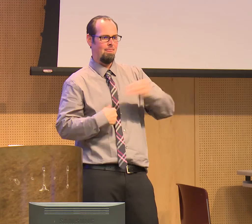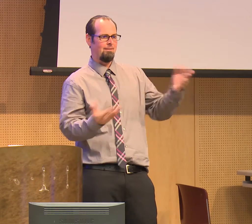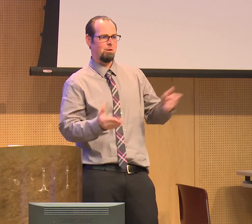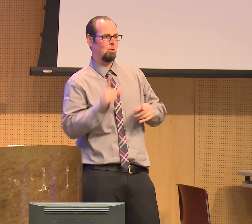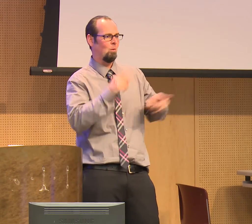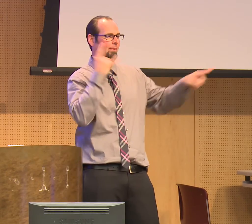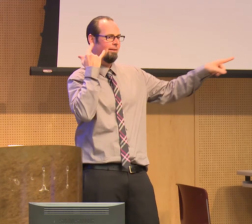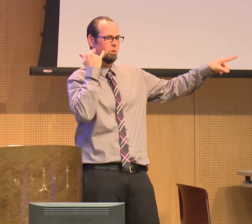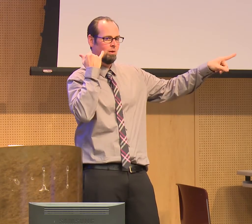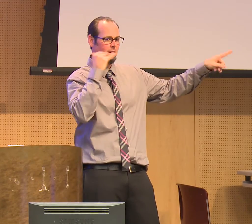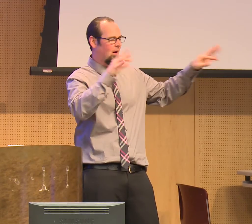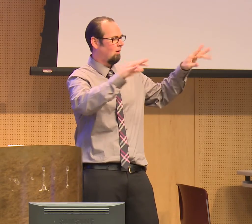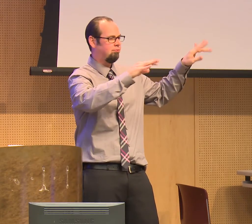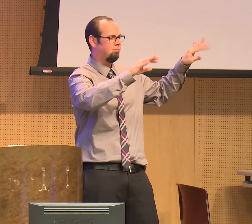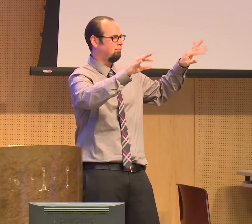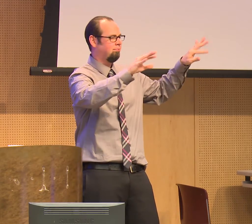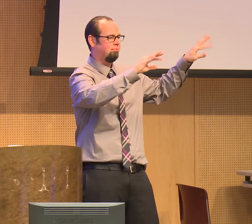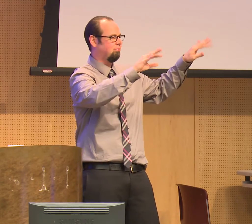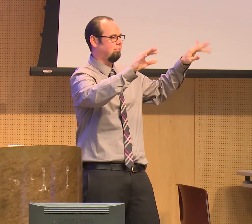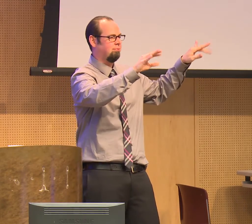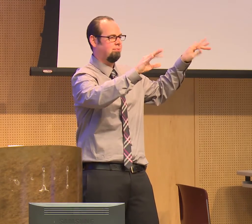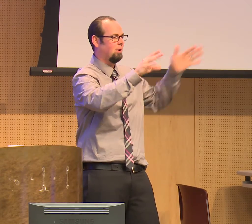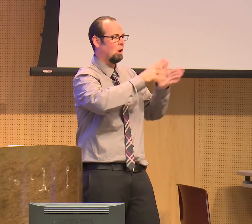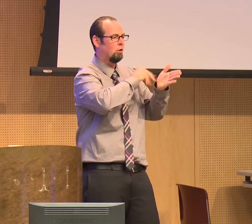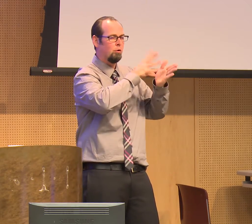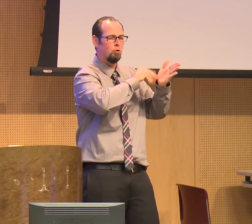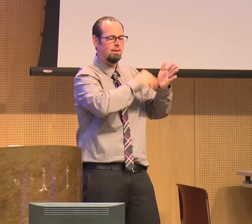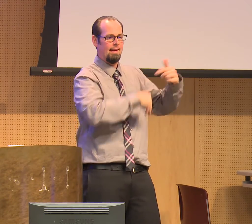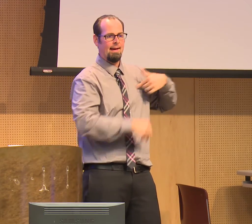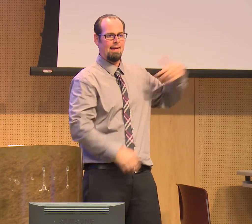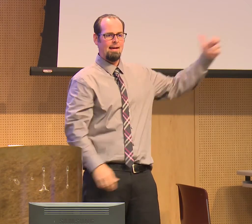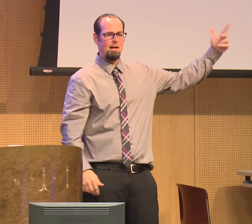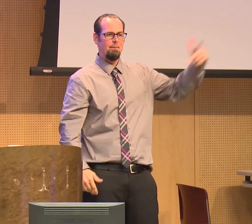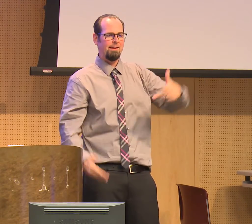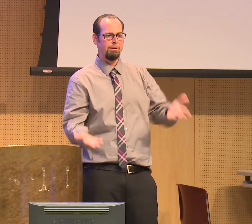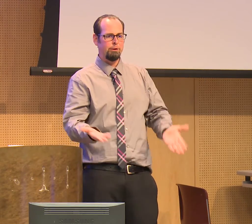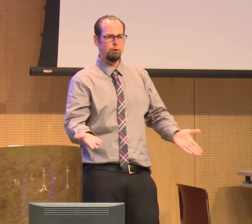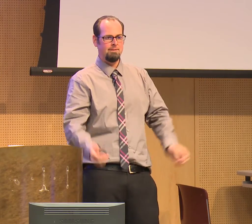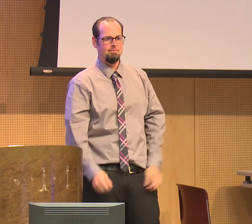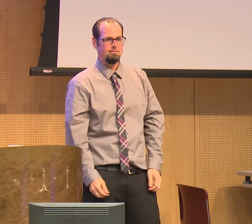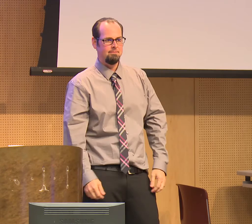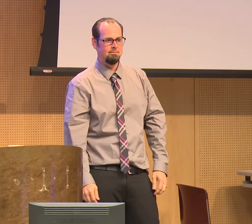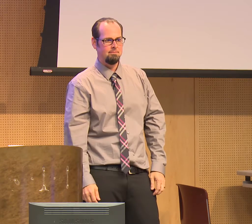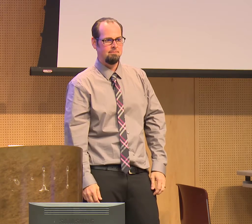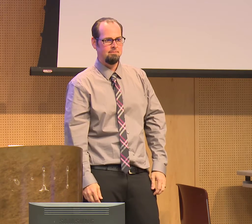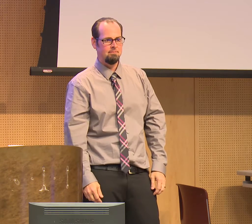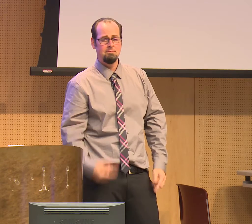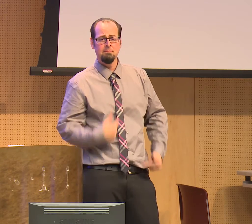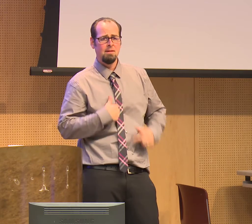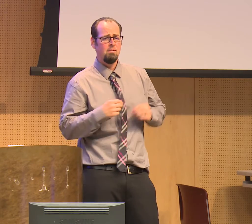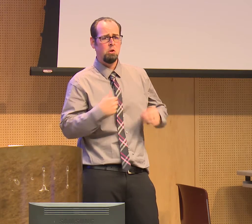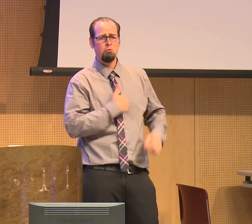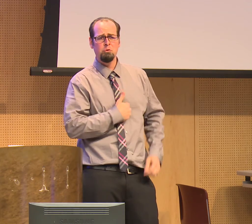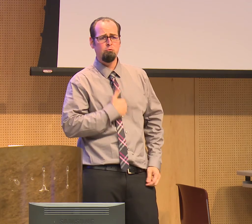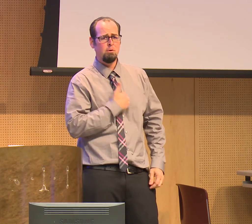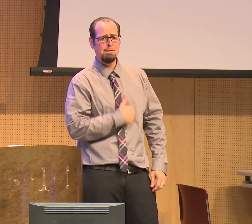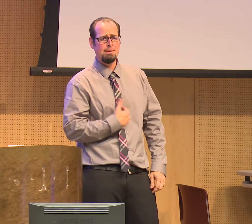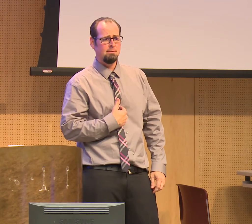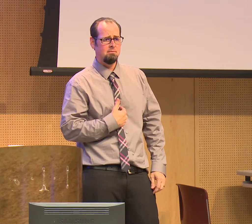Iowa is no longer my home. I consider Rochester my home. California was a great place. I gained great experience out there.